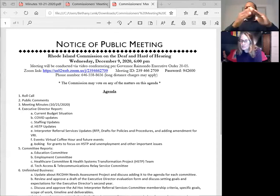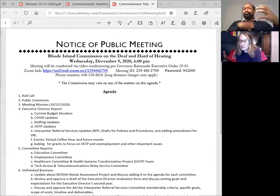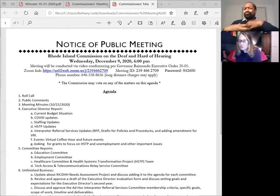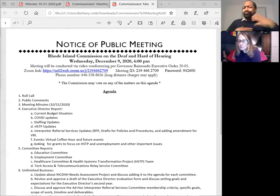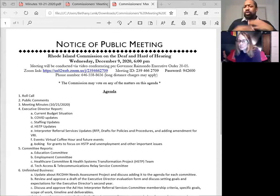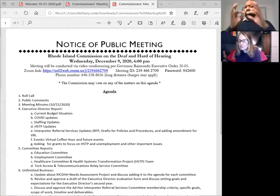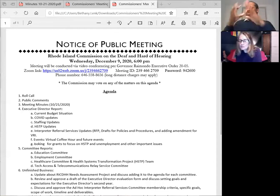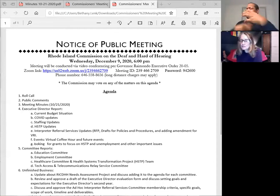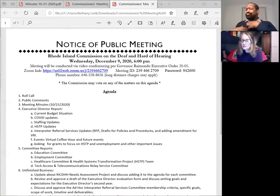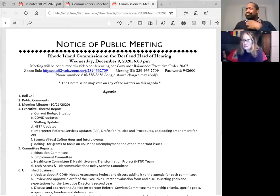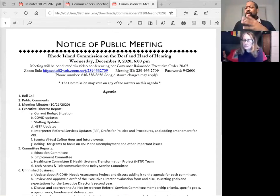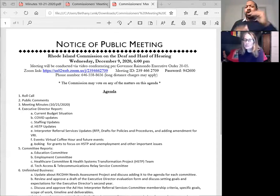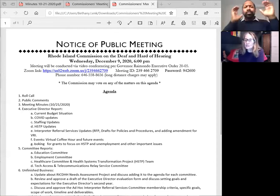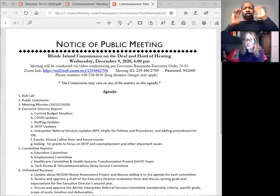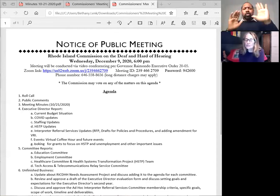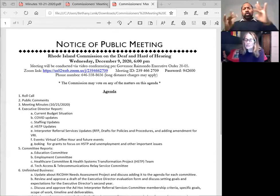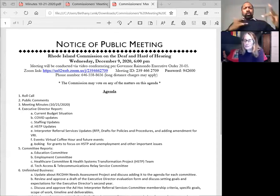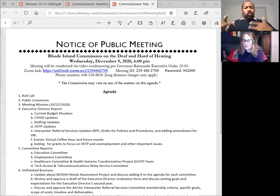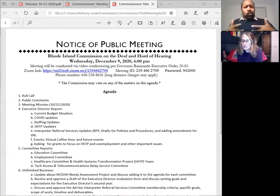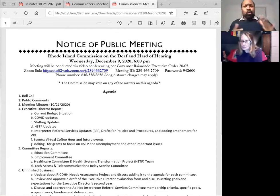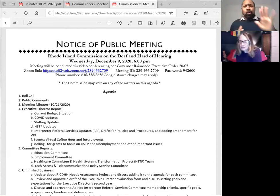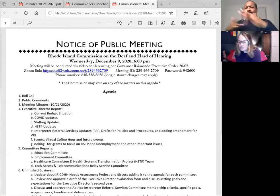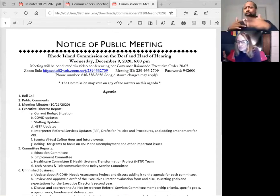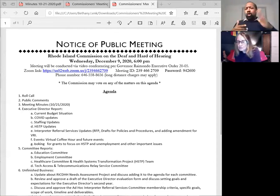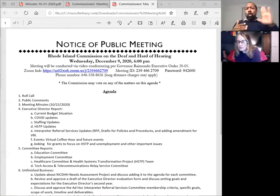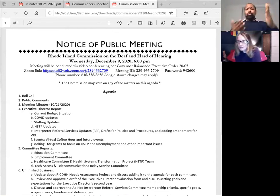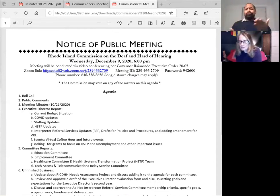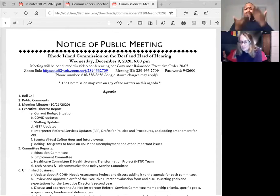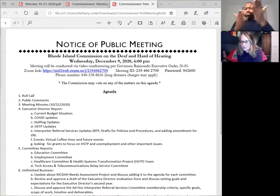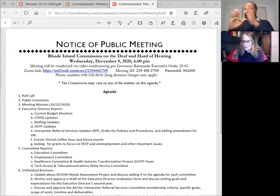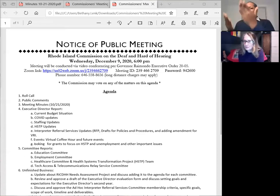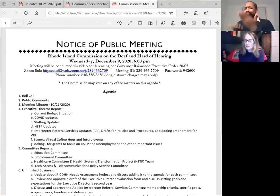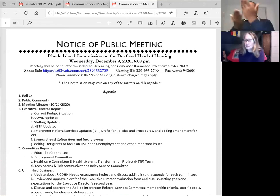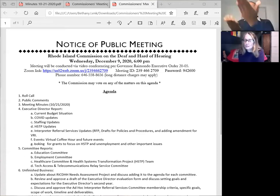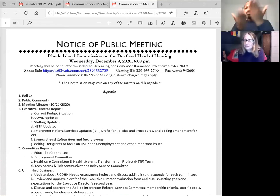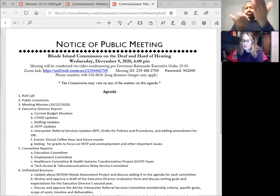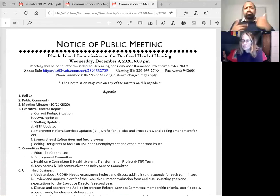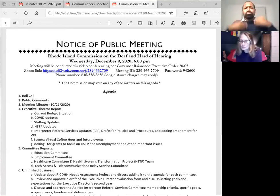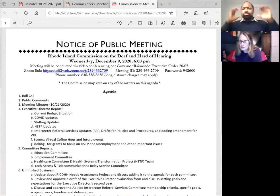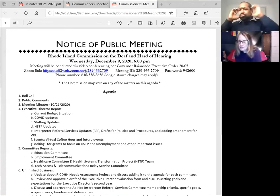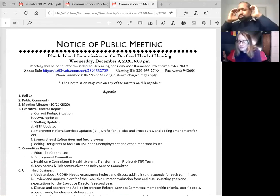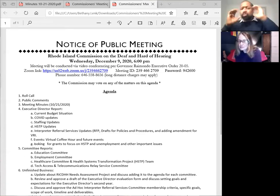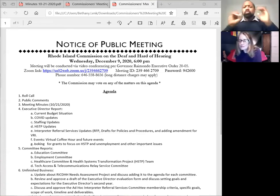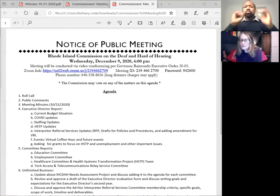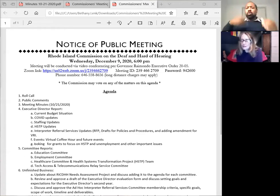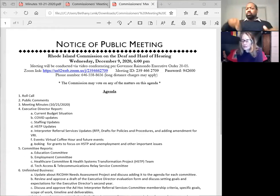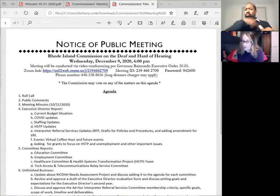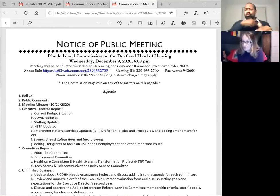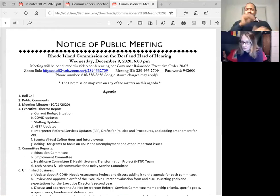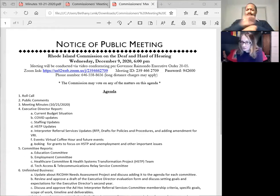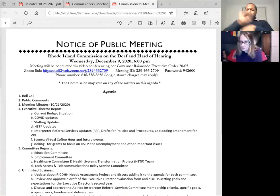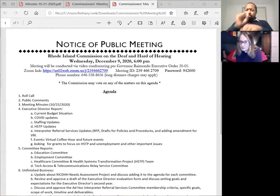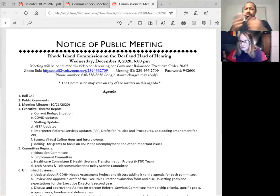procedures manual. We're listening to the community about some of their concerns and complaints about interpreter services and